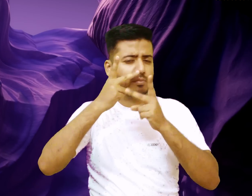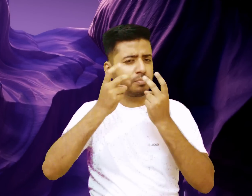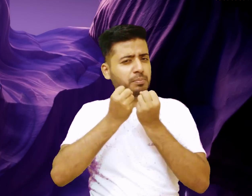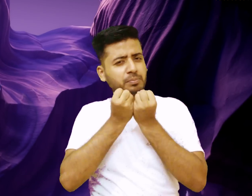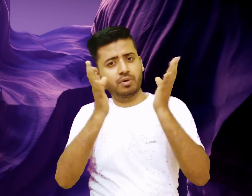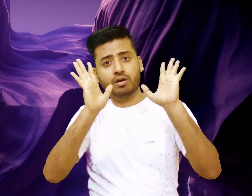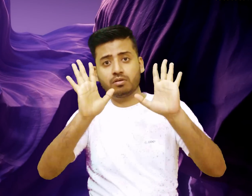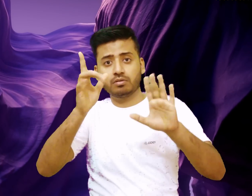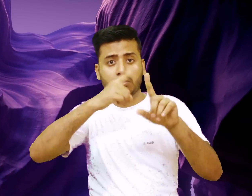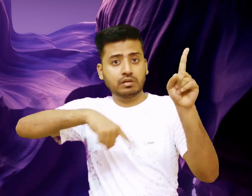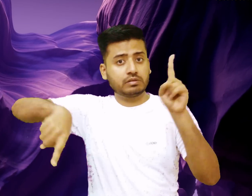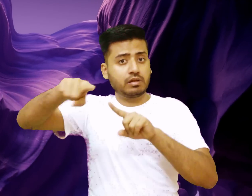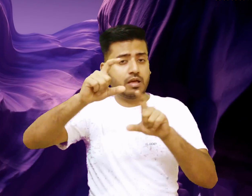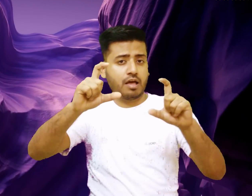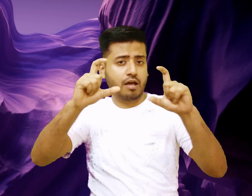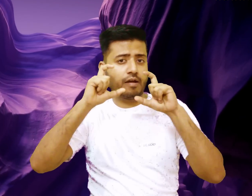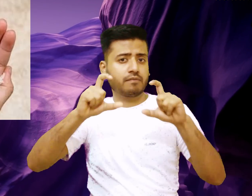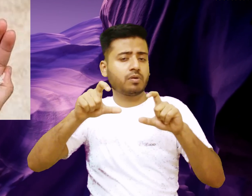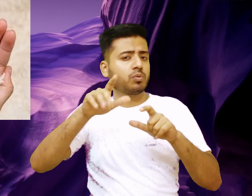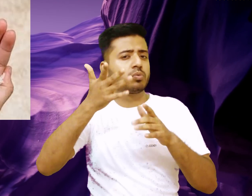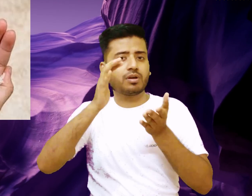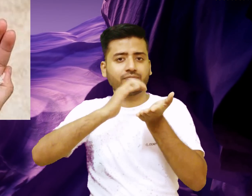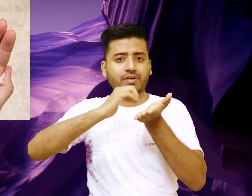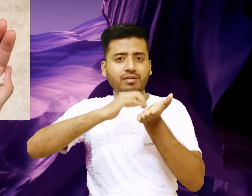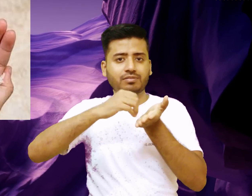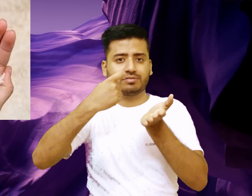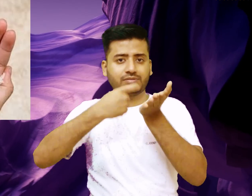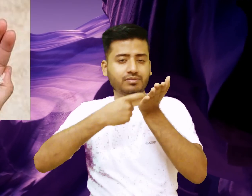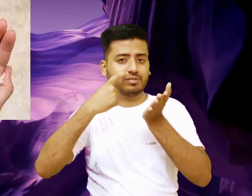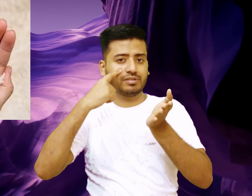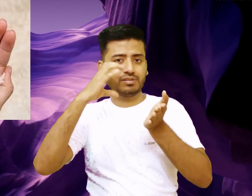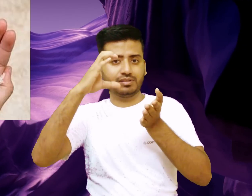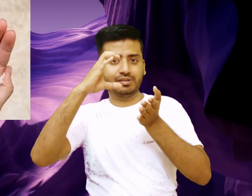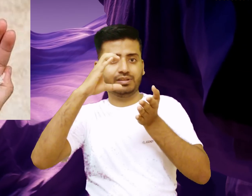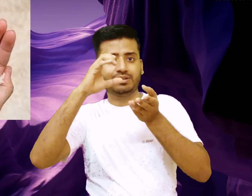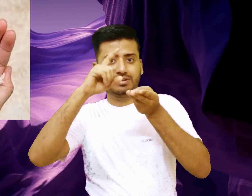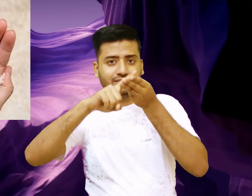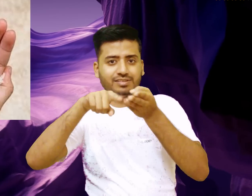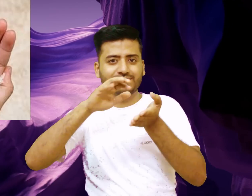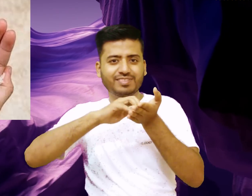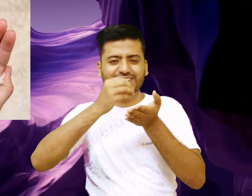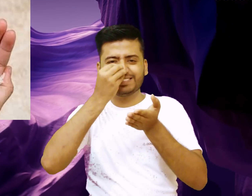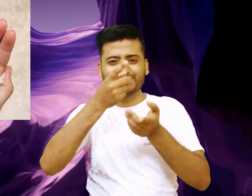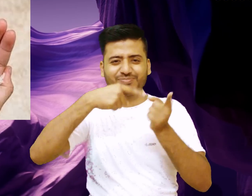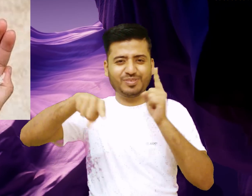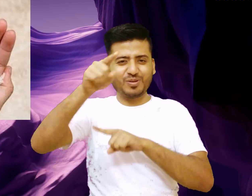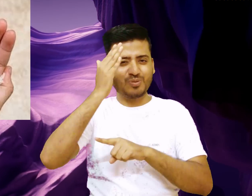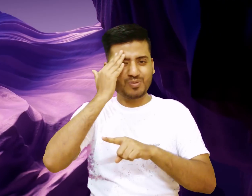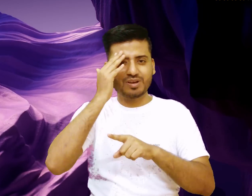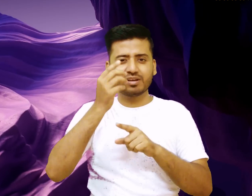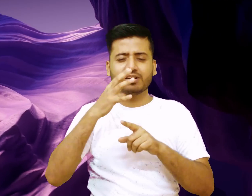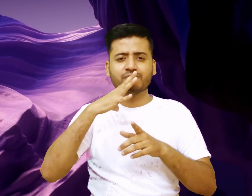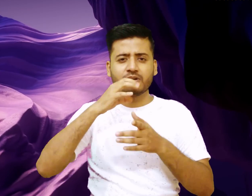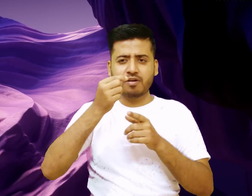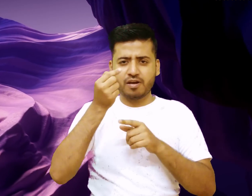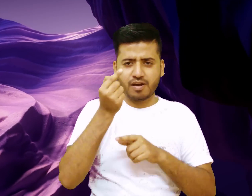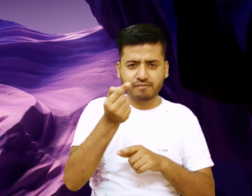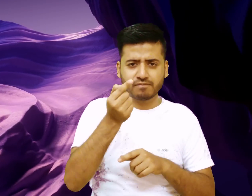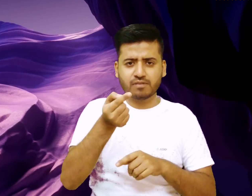growth and food poisoning, especially if not refrigerated promptly. Here's a more detailed explanation. Food safety.